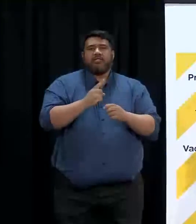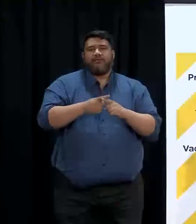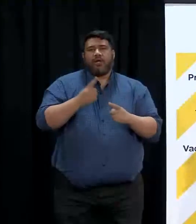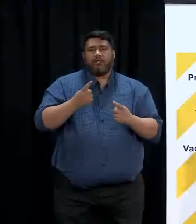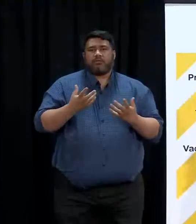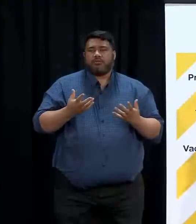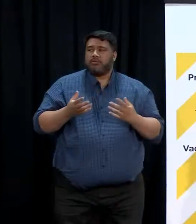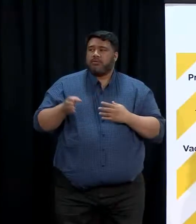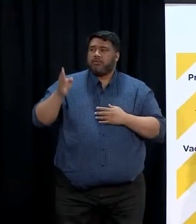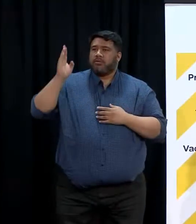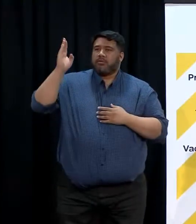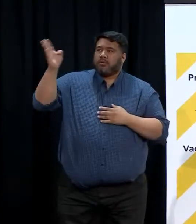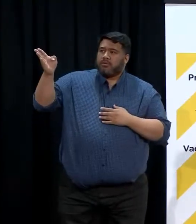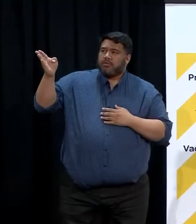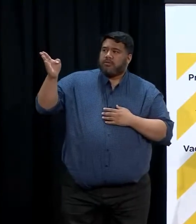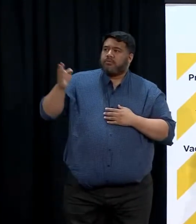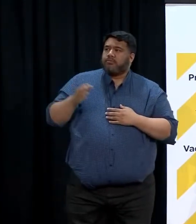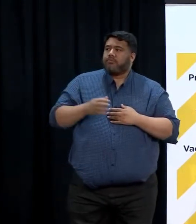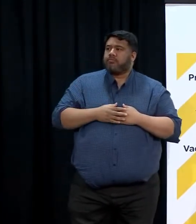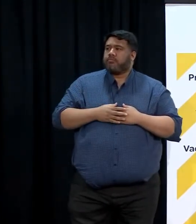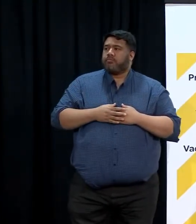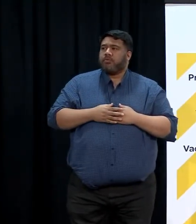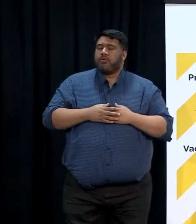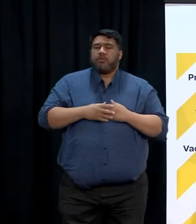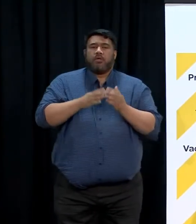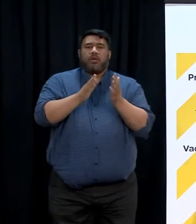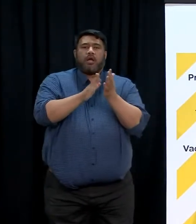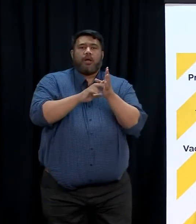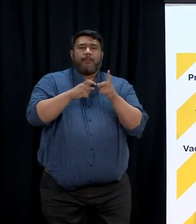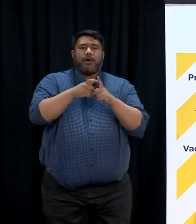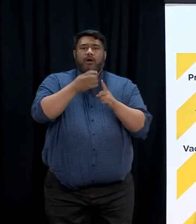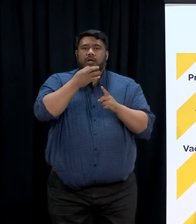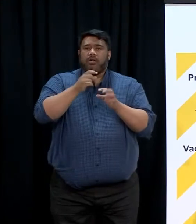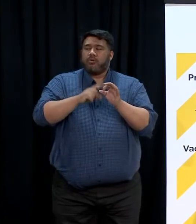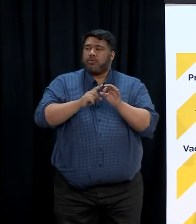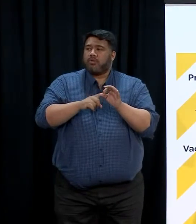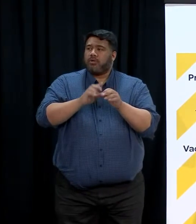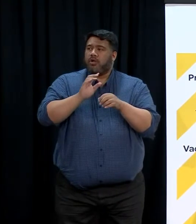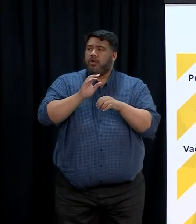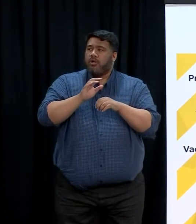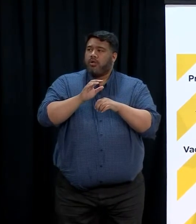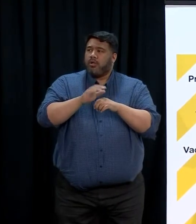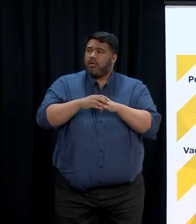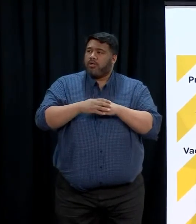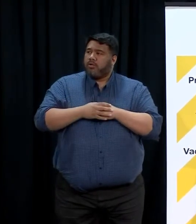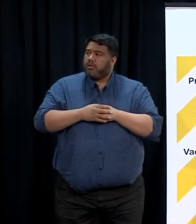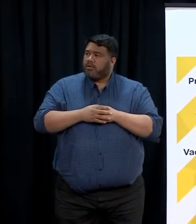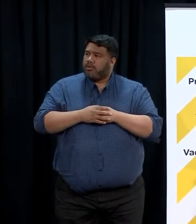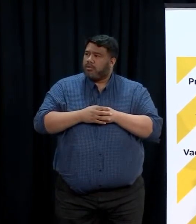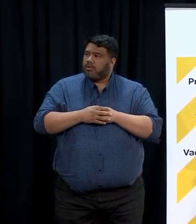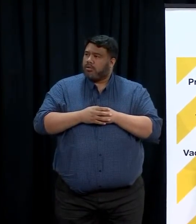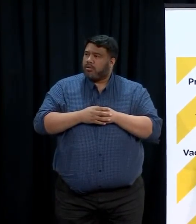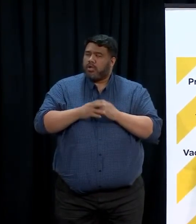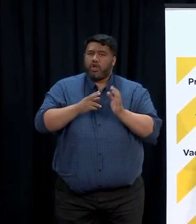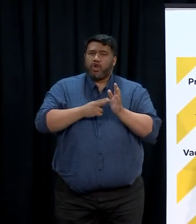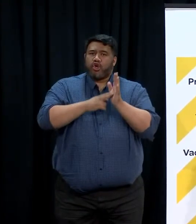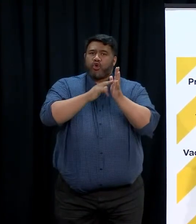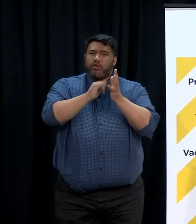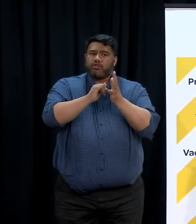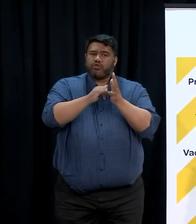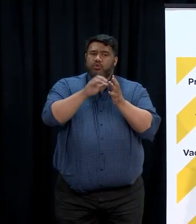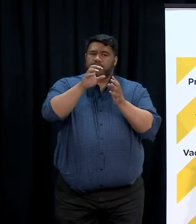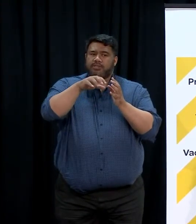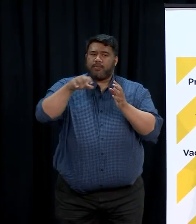the far side. I'll spread it around the room. I was just going to ask Dr. Bloomfield about the testing request in Red Hill. Does that, in other North Shore suburbs, does